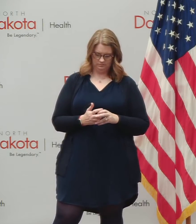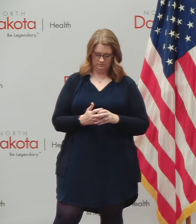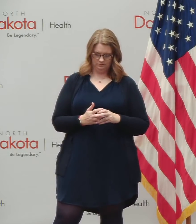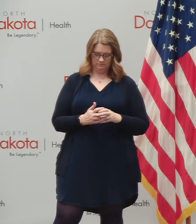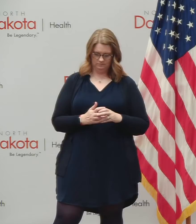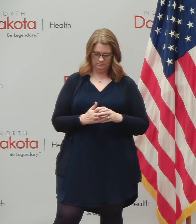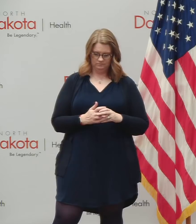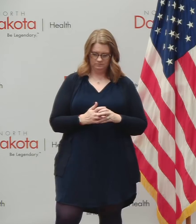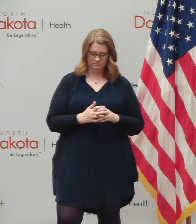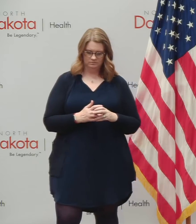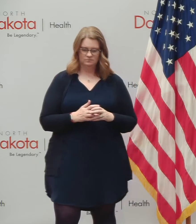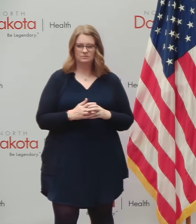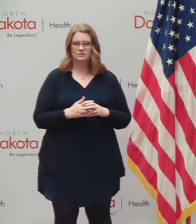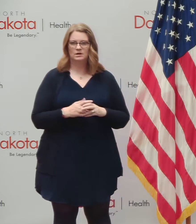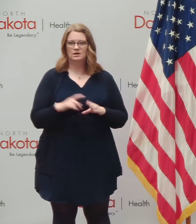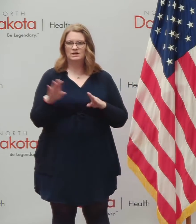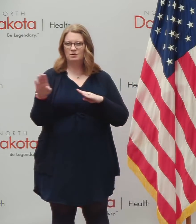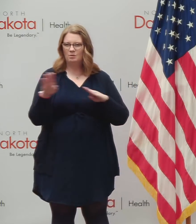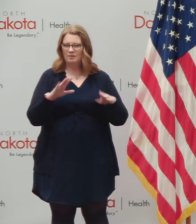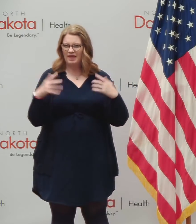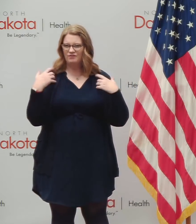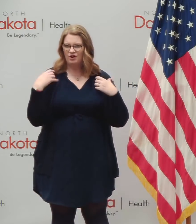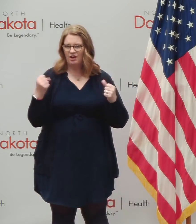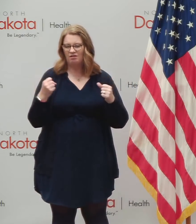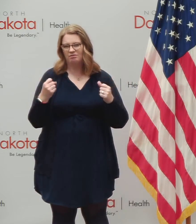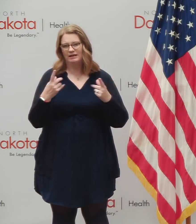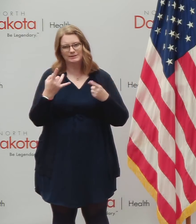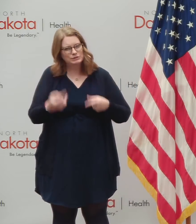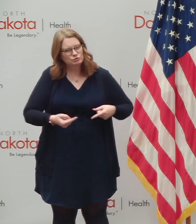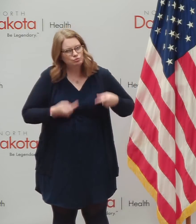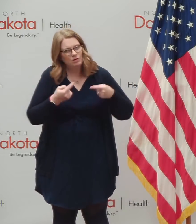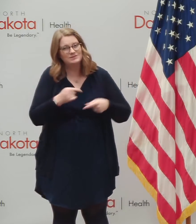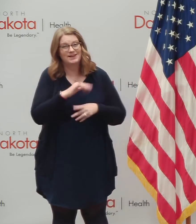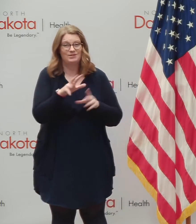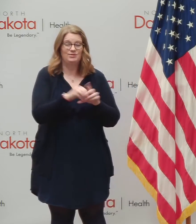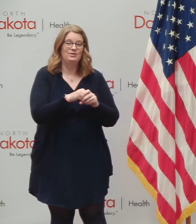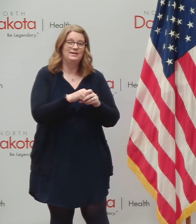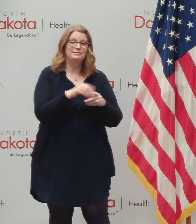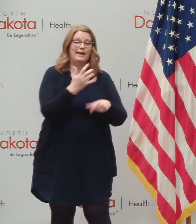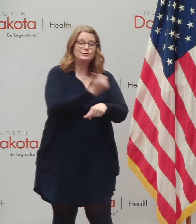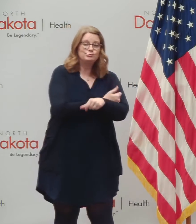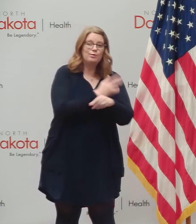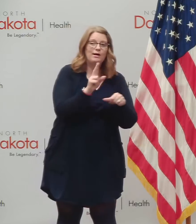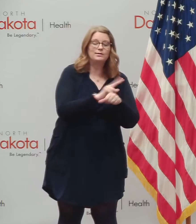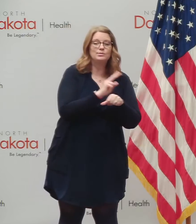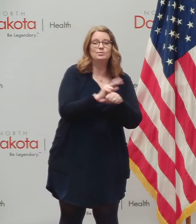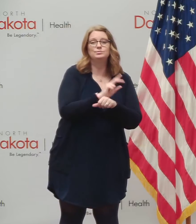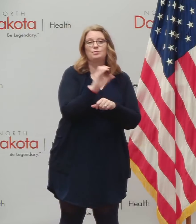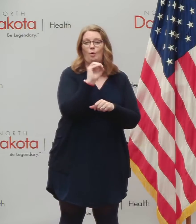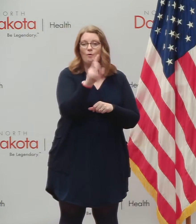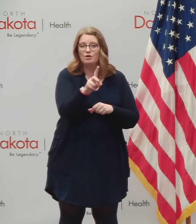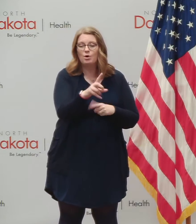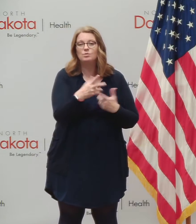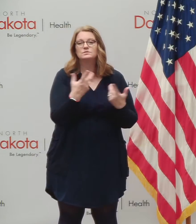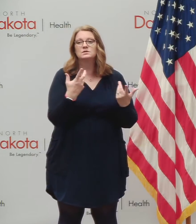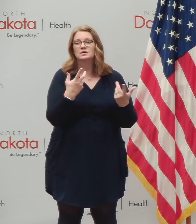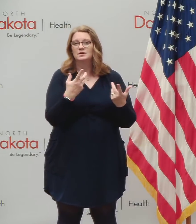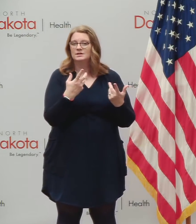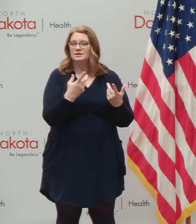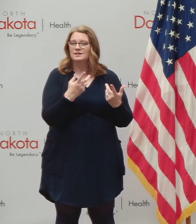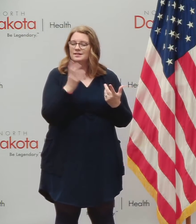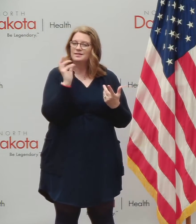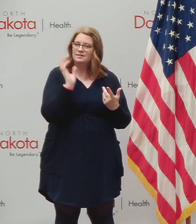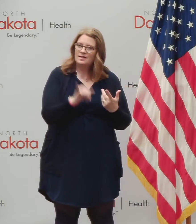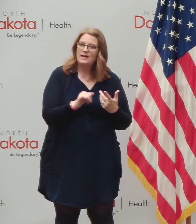related to behavioral health challenges, including drug use and overdose, and it relies on the active involvement